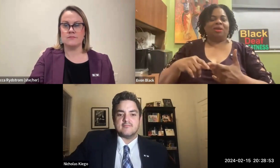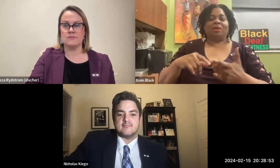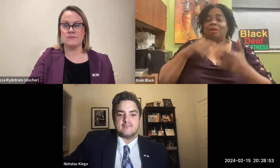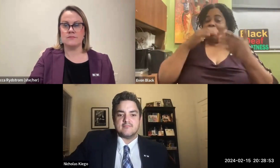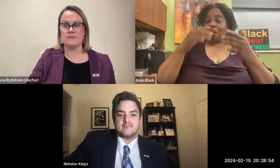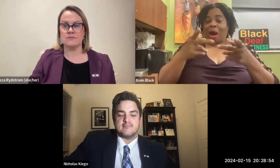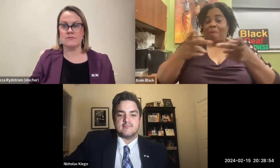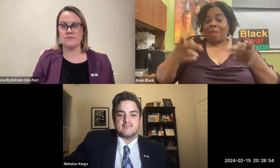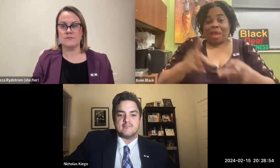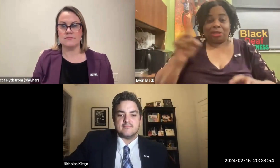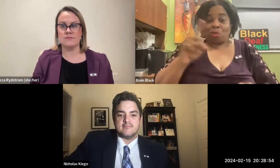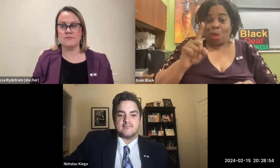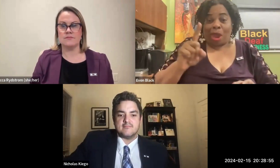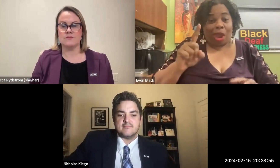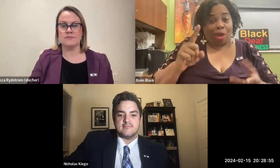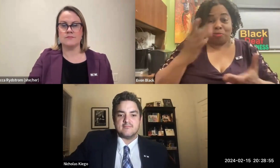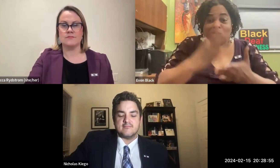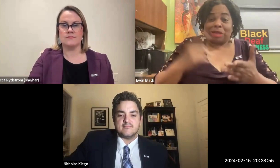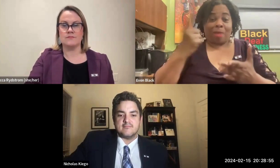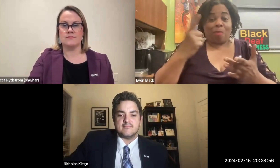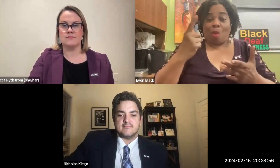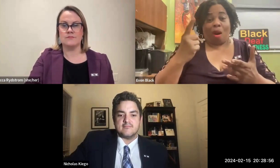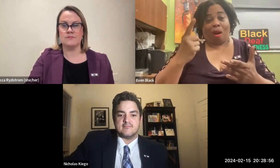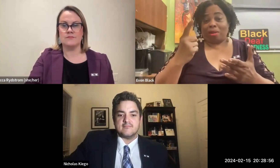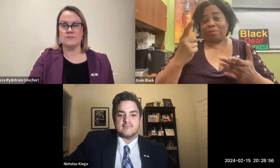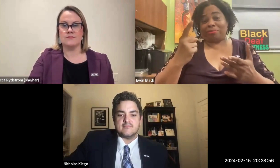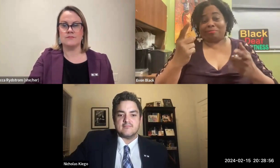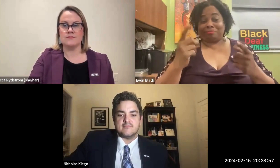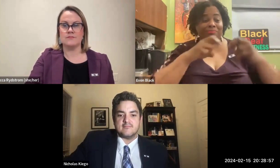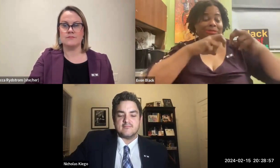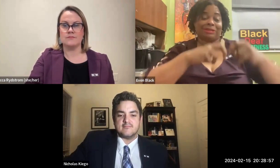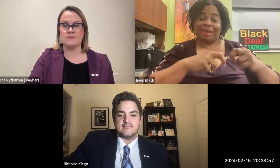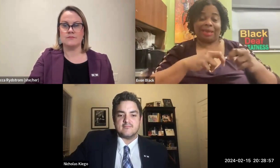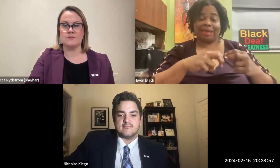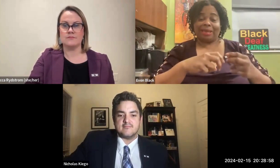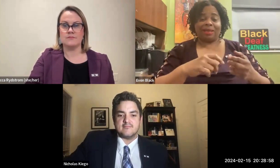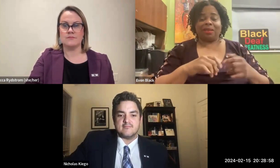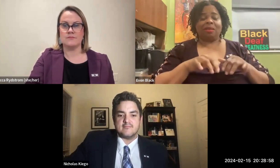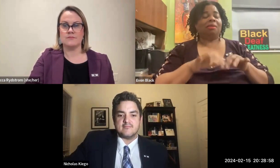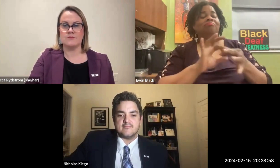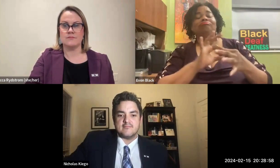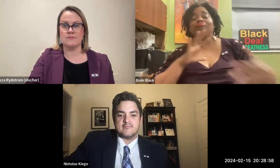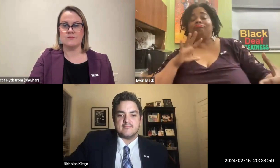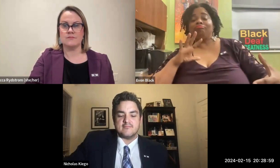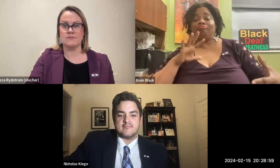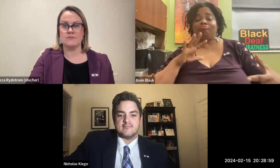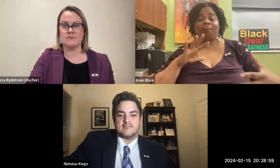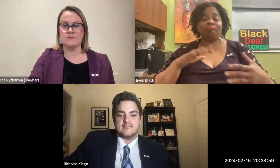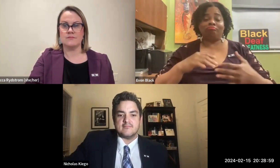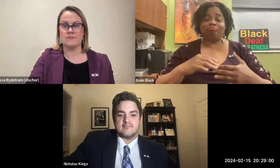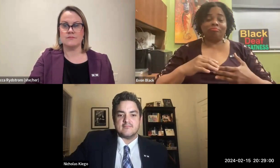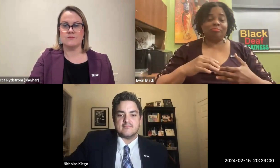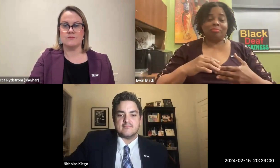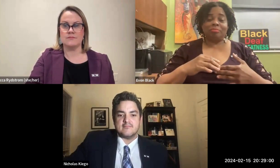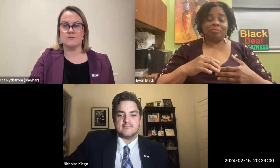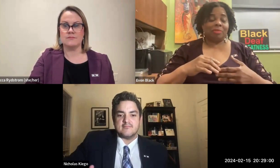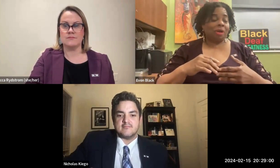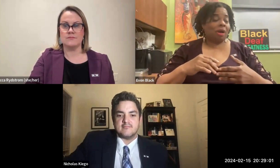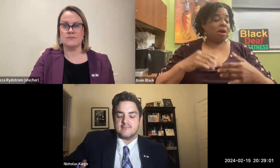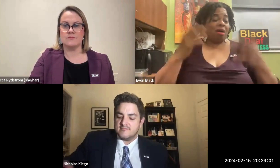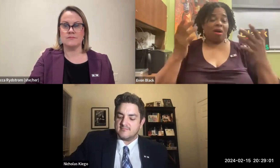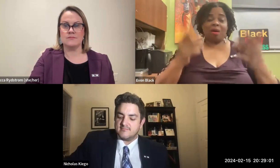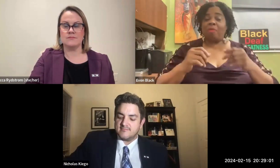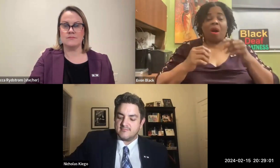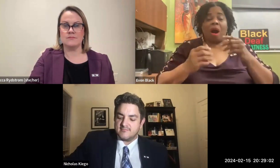lecture series hosted there. It will also be a space where you can just come and sit and take a break,